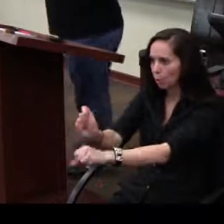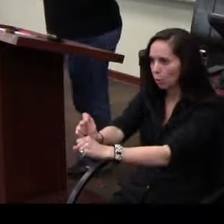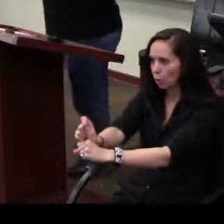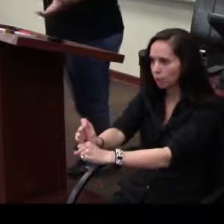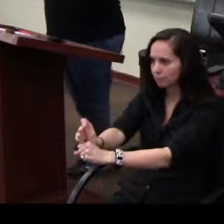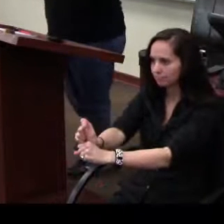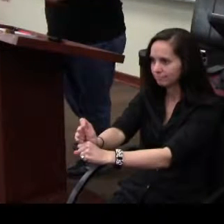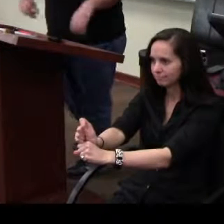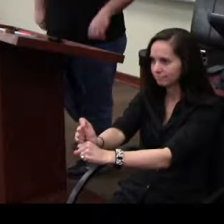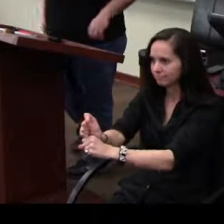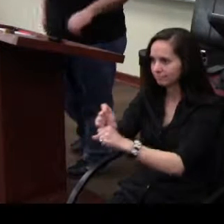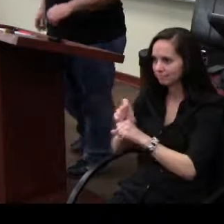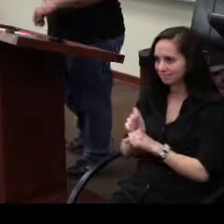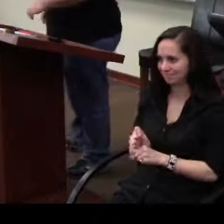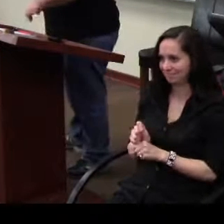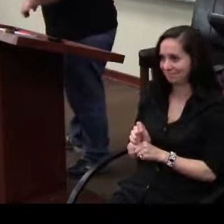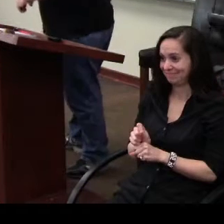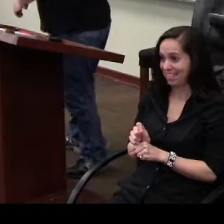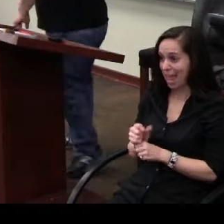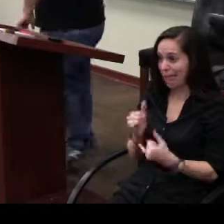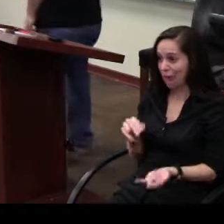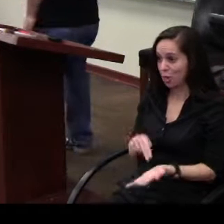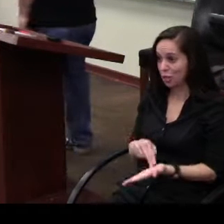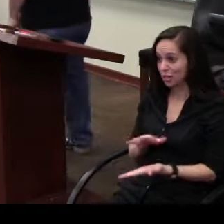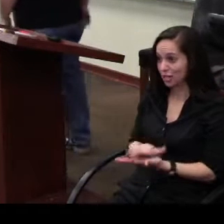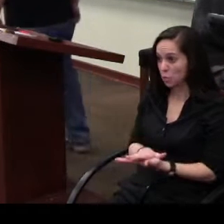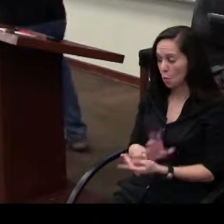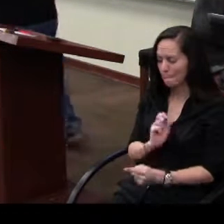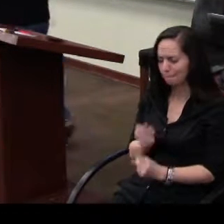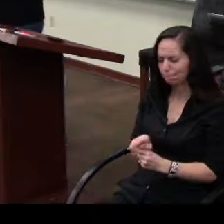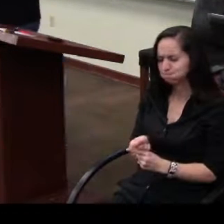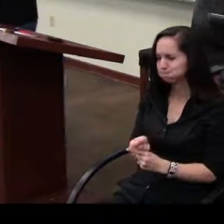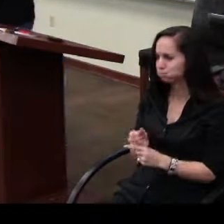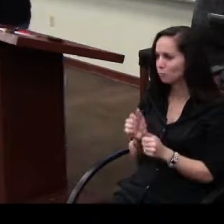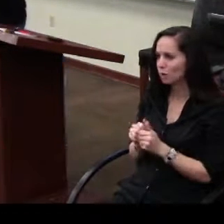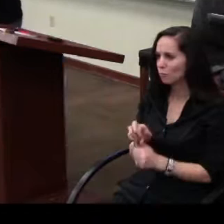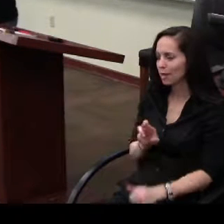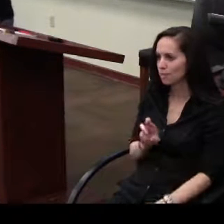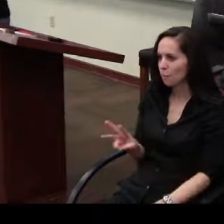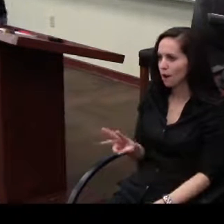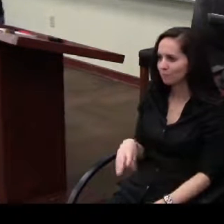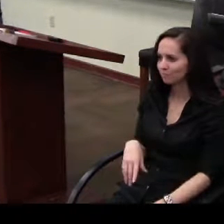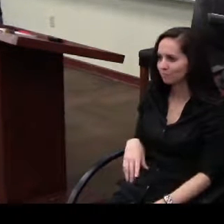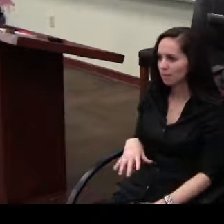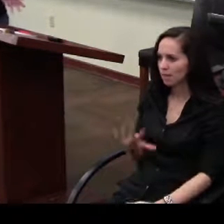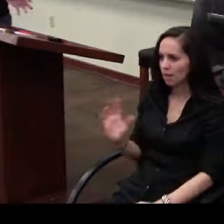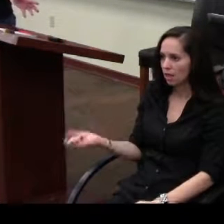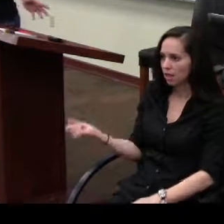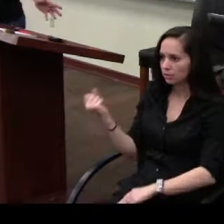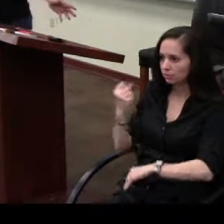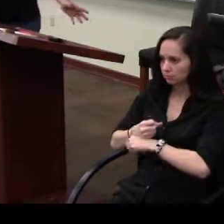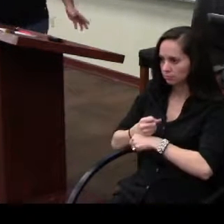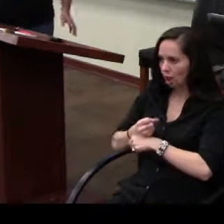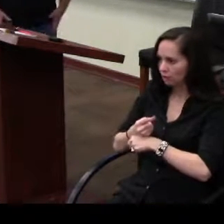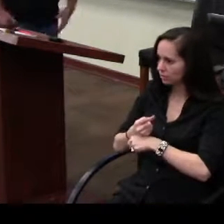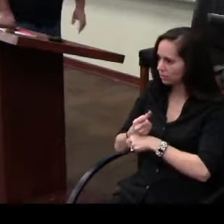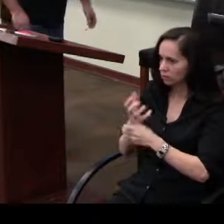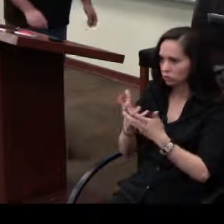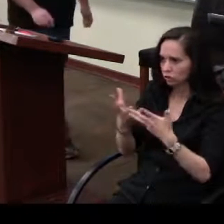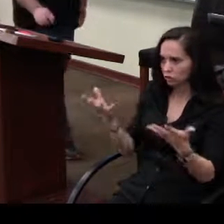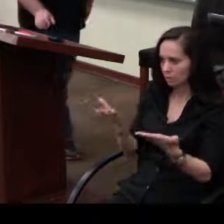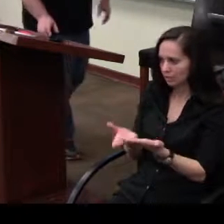in. Next thing you know, this nursing school is hit with this ransomware. Locked down a whole bunch of stuff there.